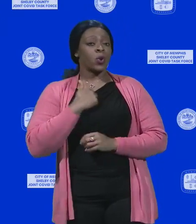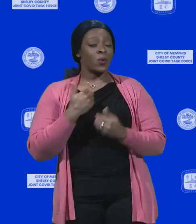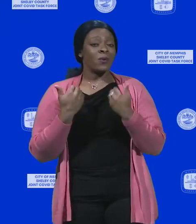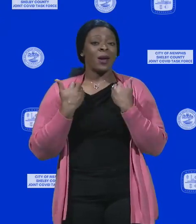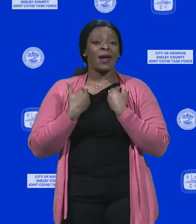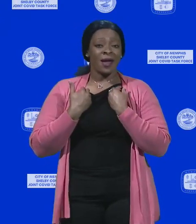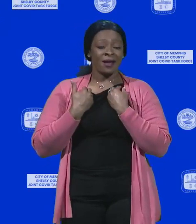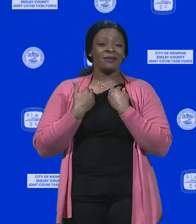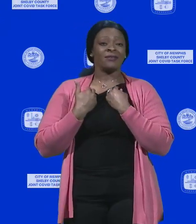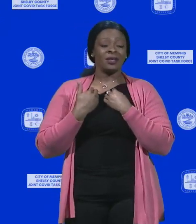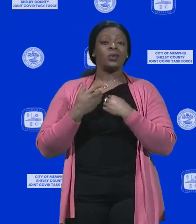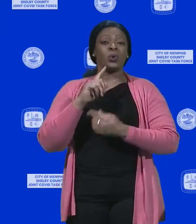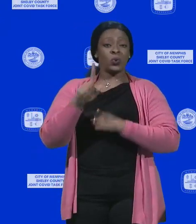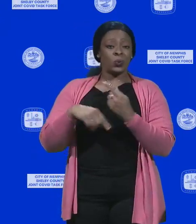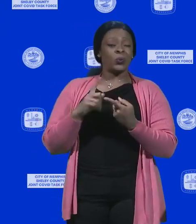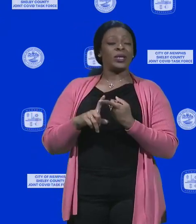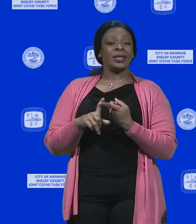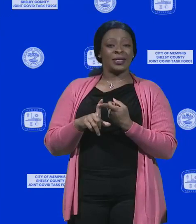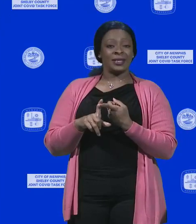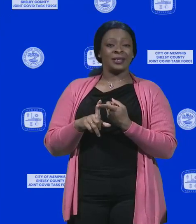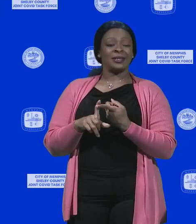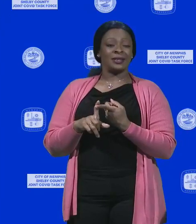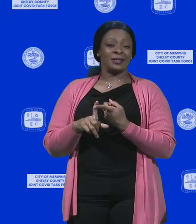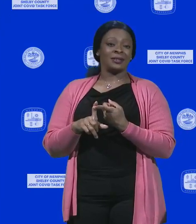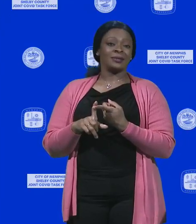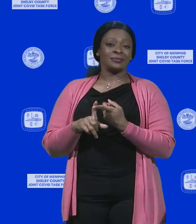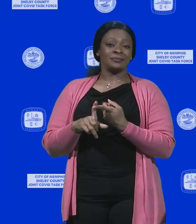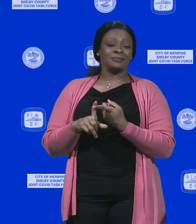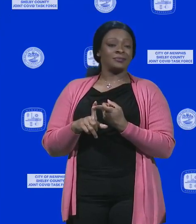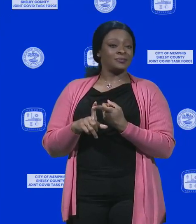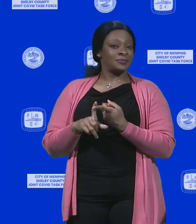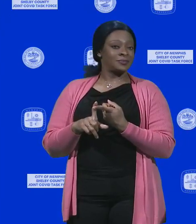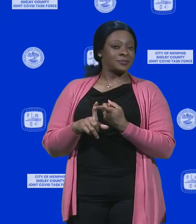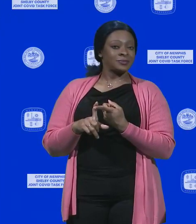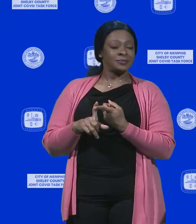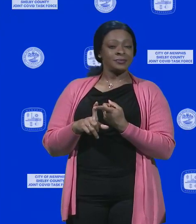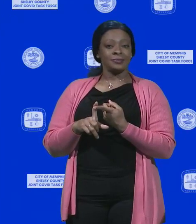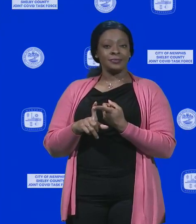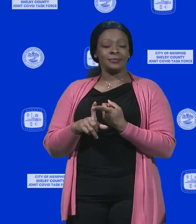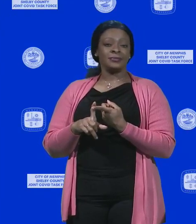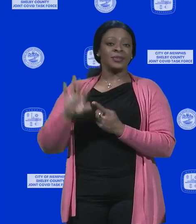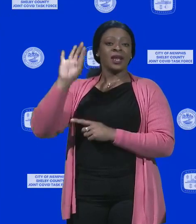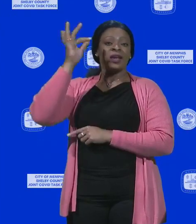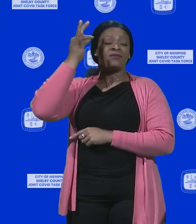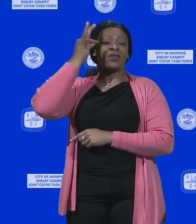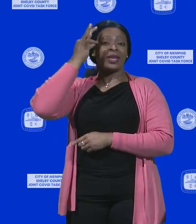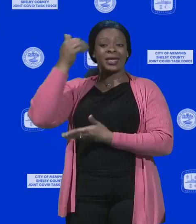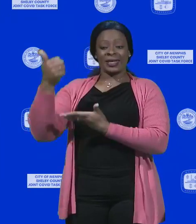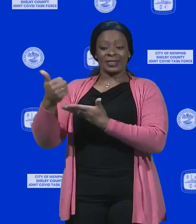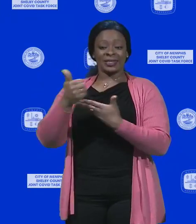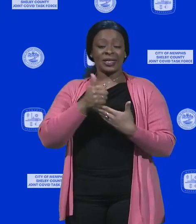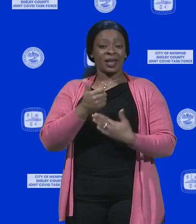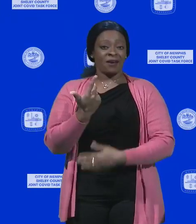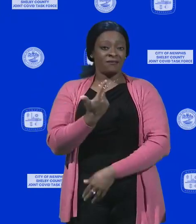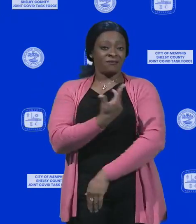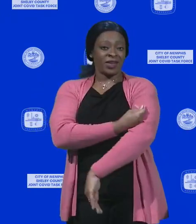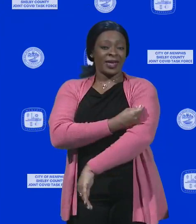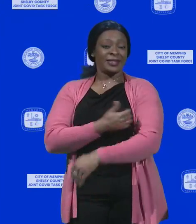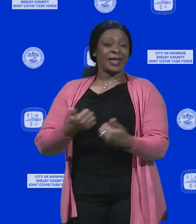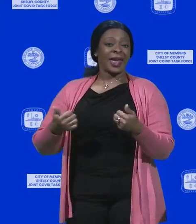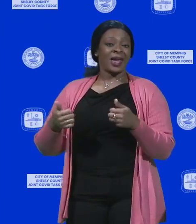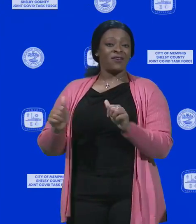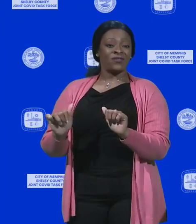that, when we had the federally assisted vaccination